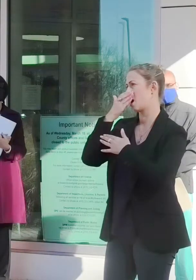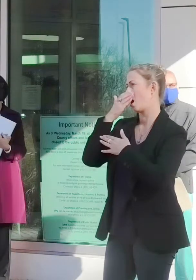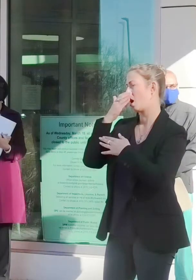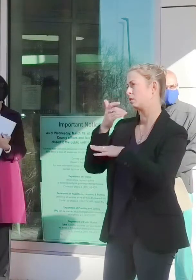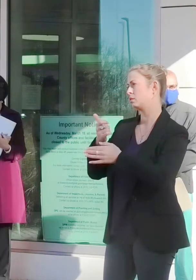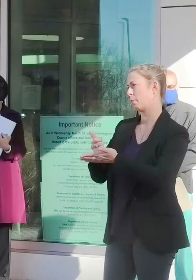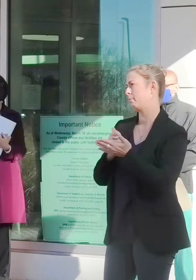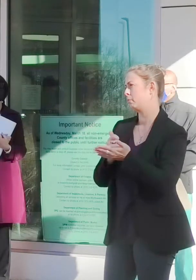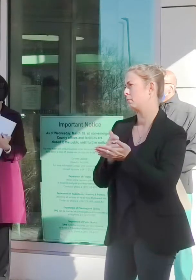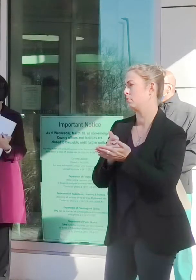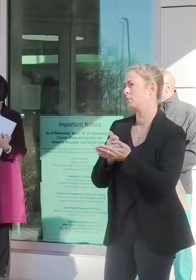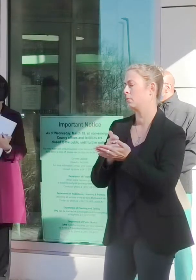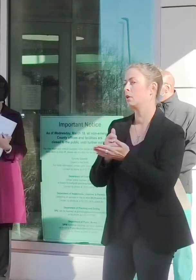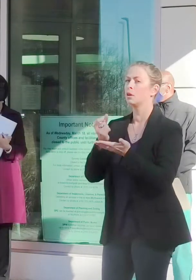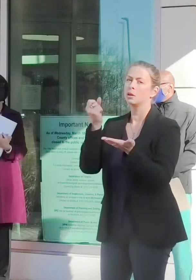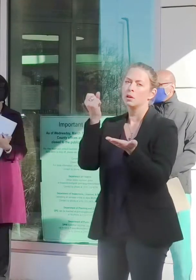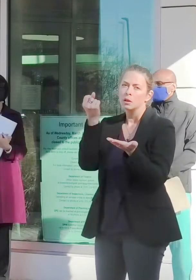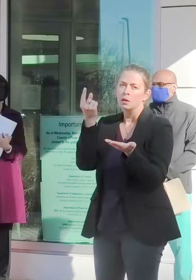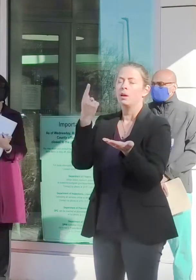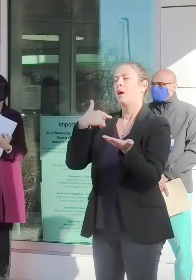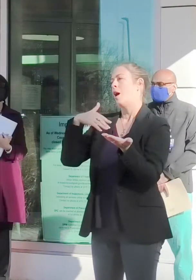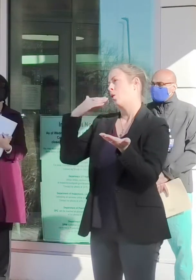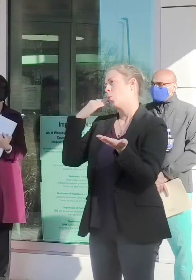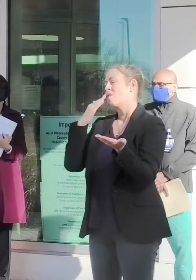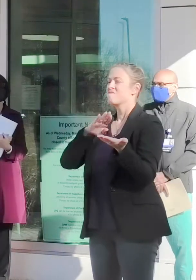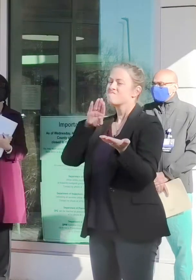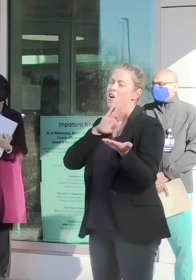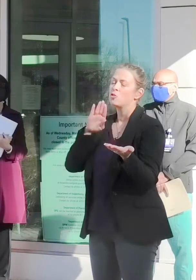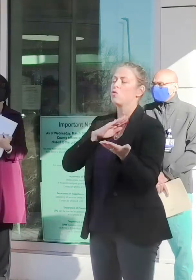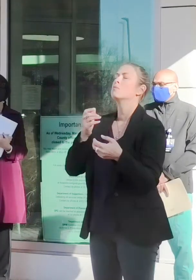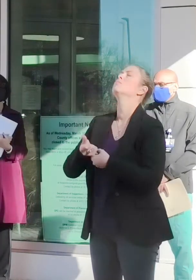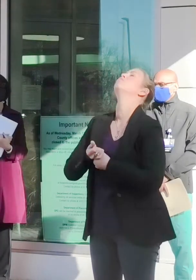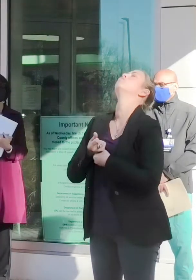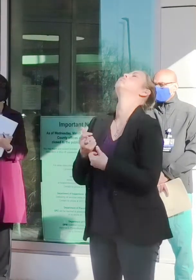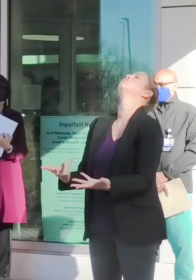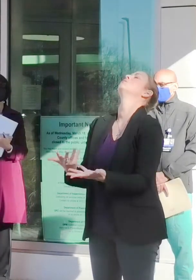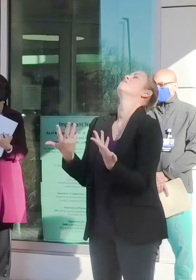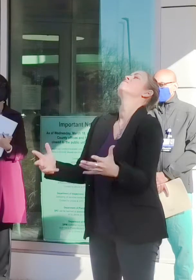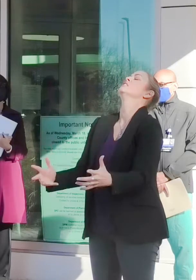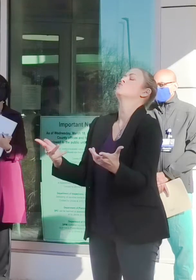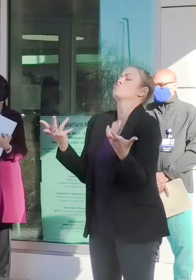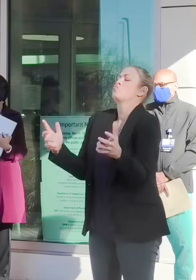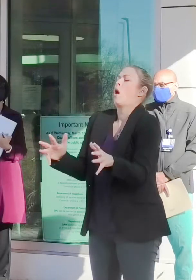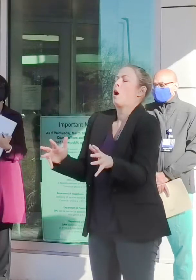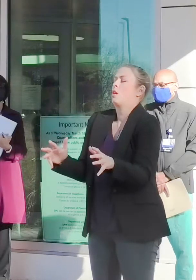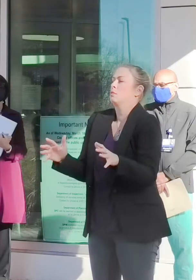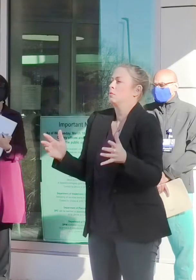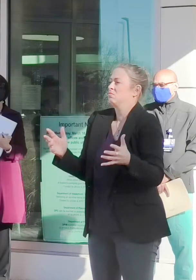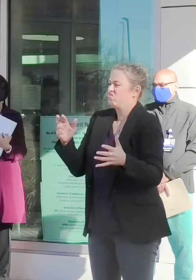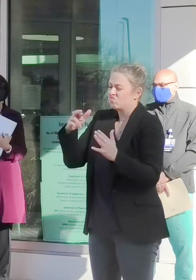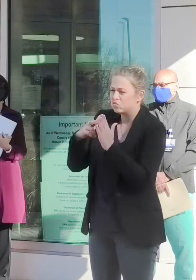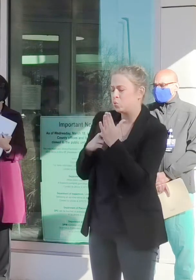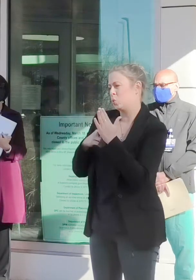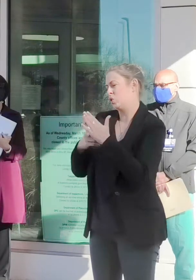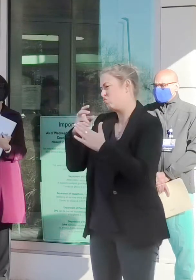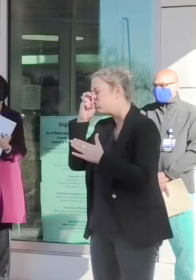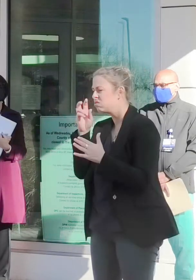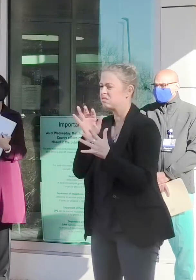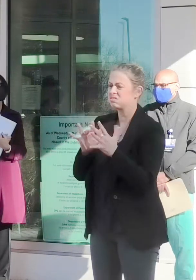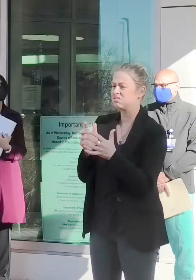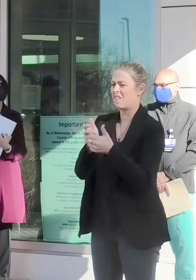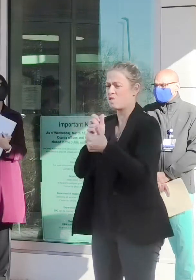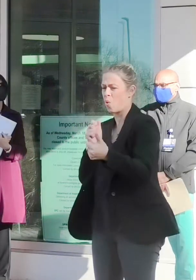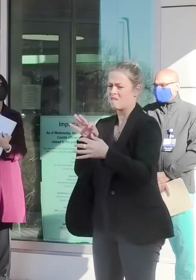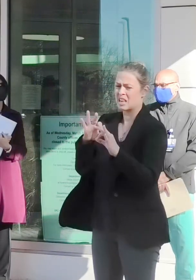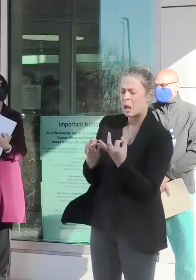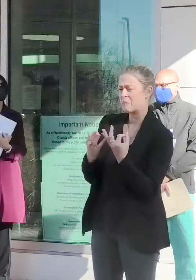this pandemic, and it's frustrating and it's emotionally exhausting. It's kept us away from the people we love, and it's